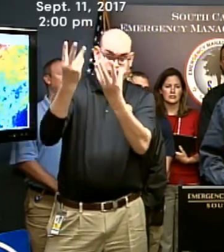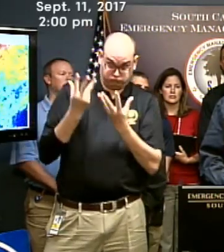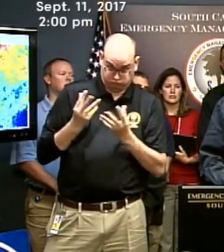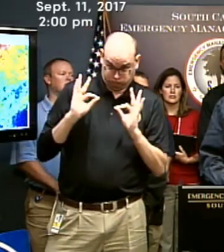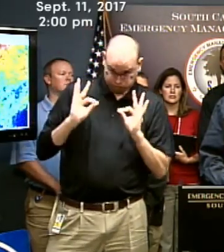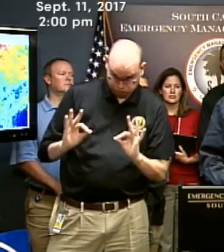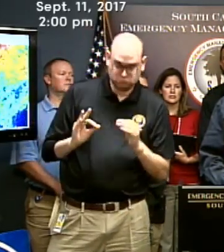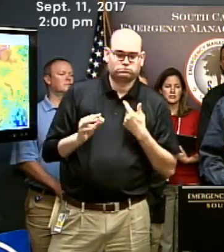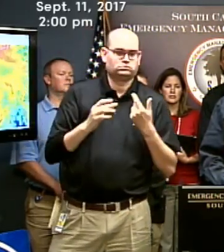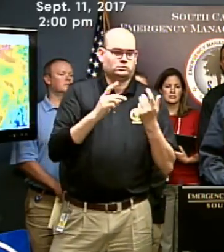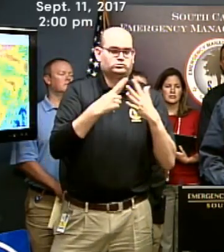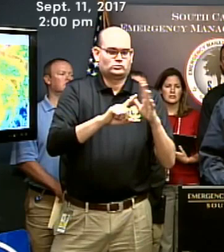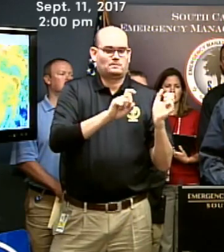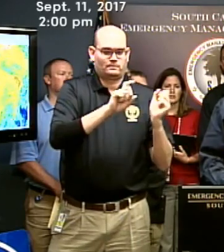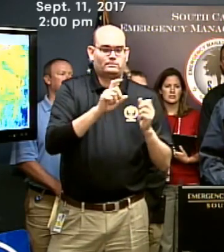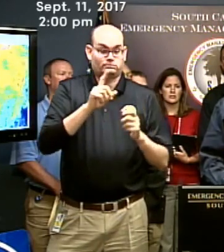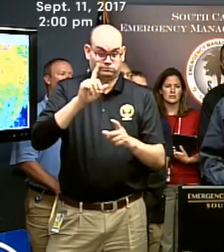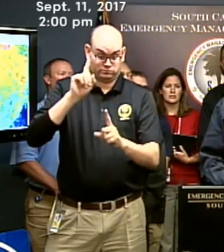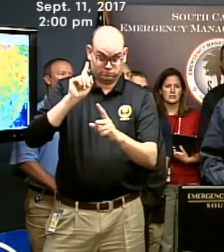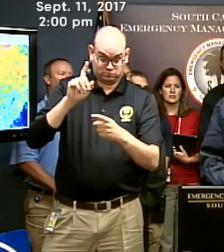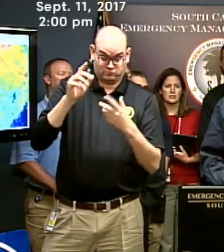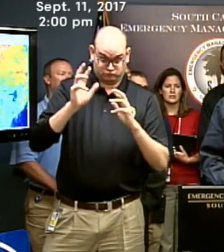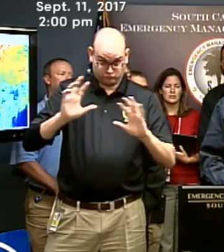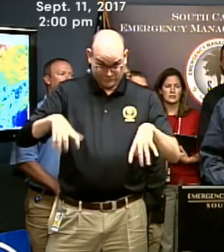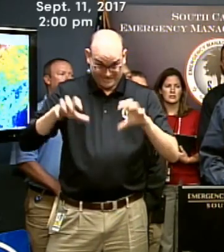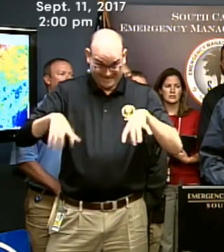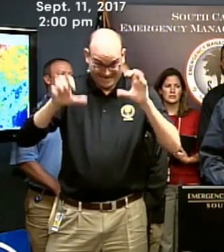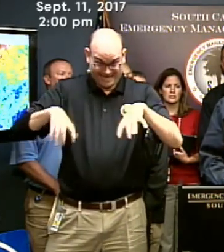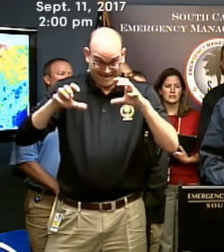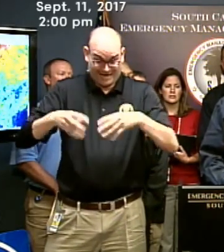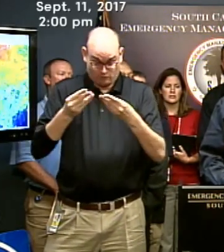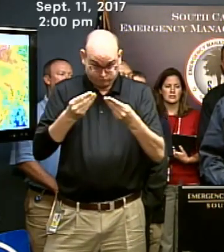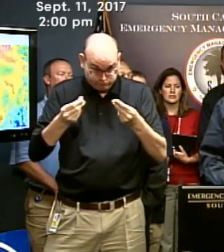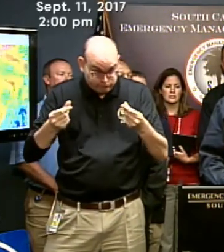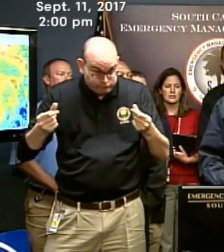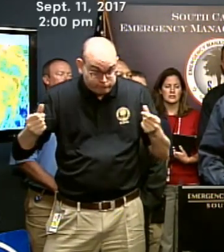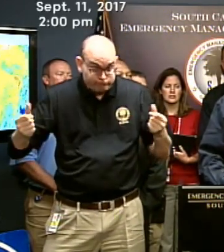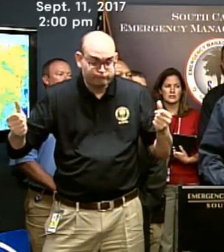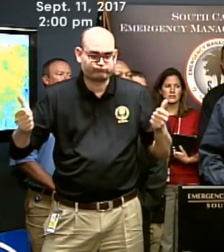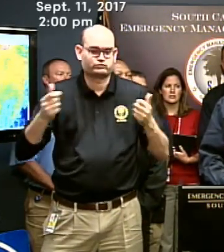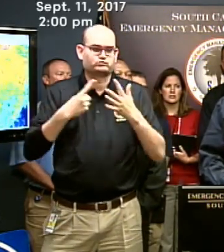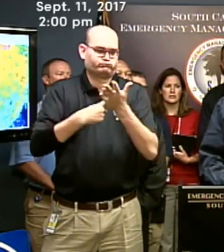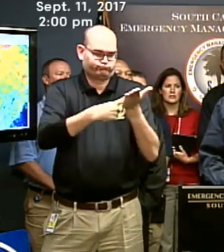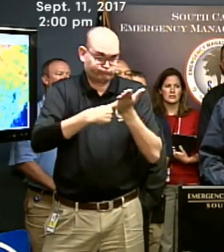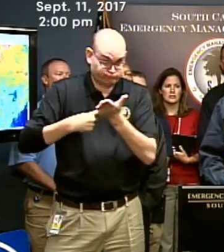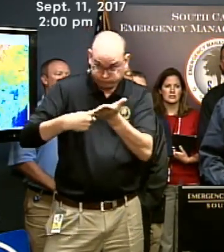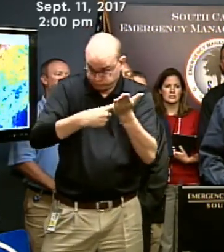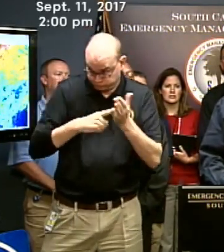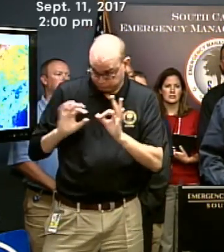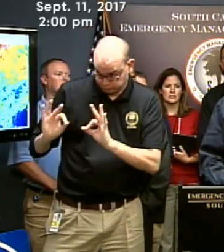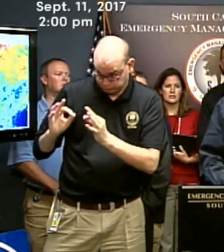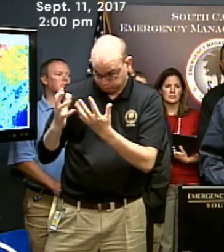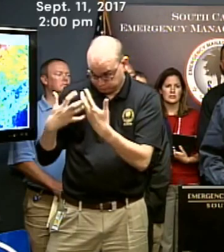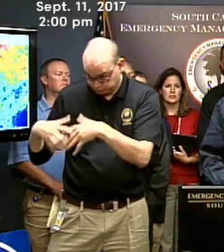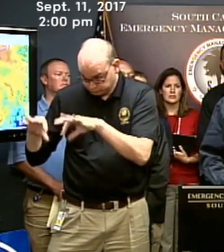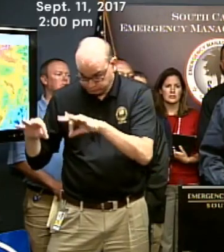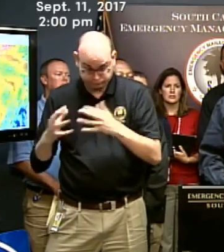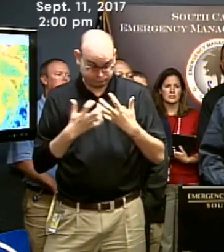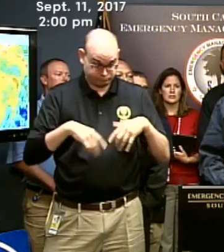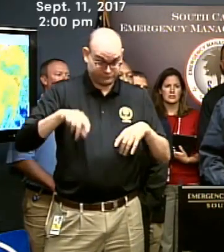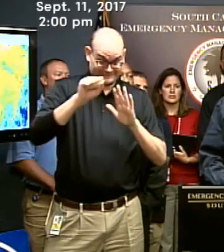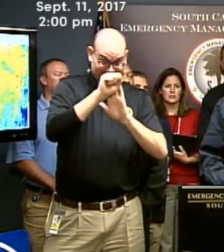be lifted until it's safe for people to return. This will include considerations like road